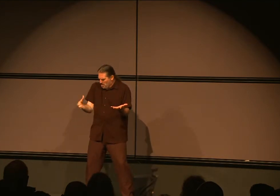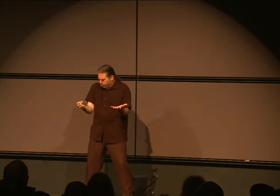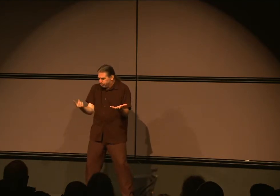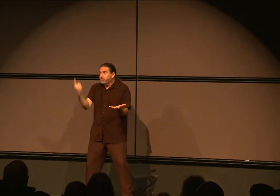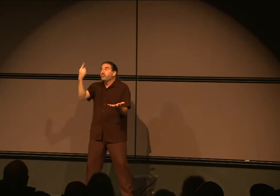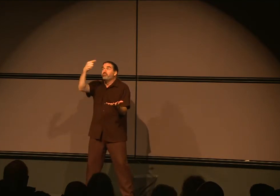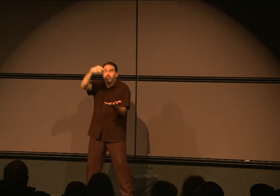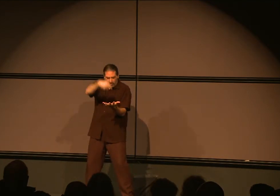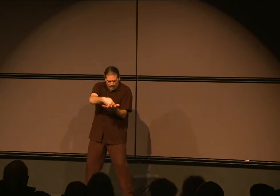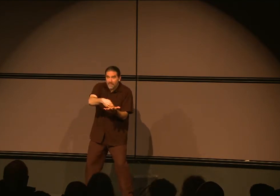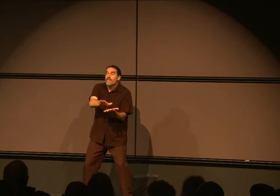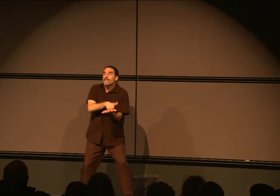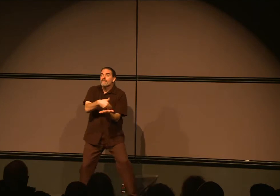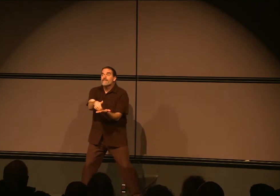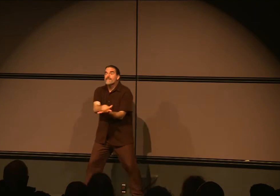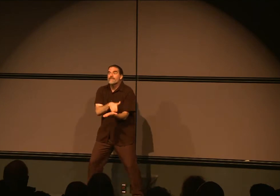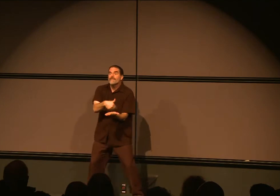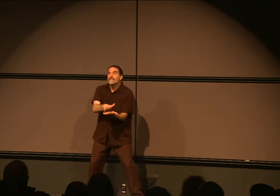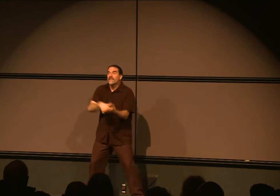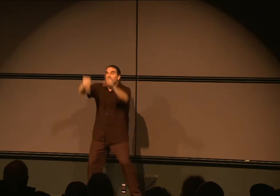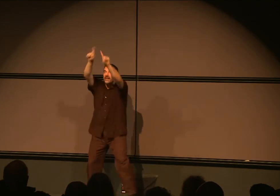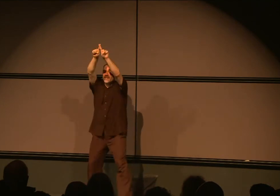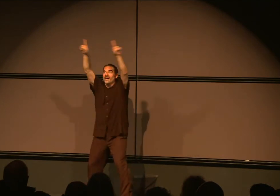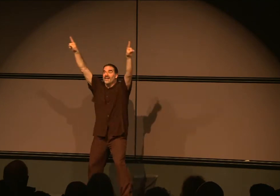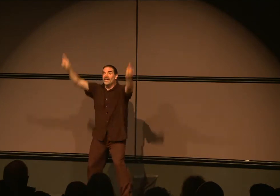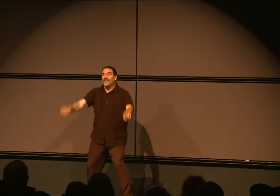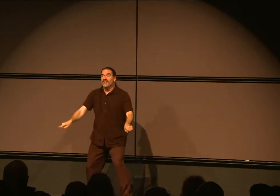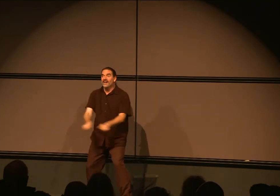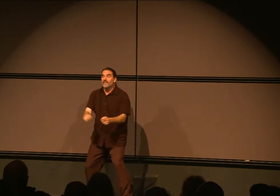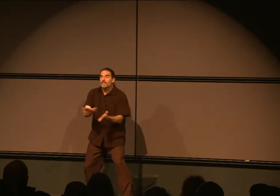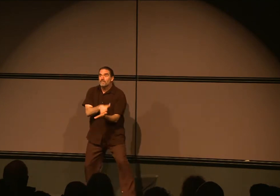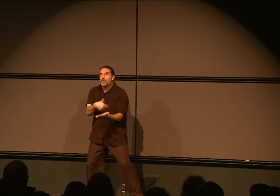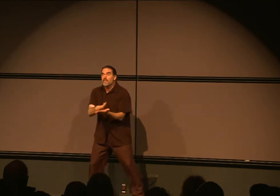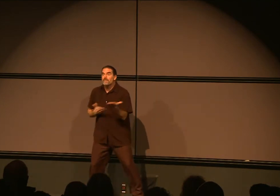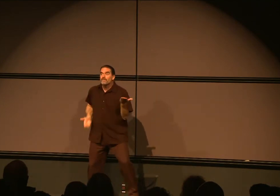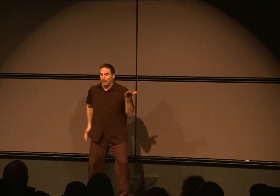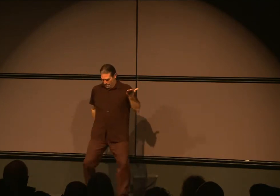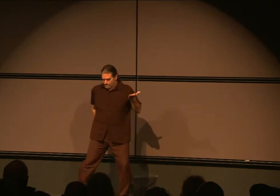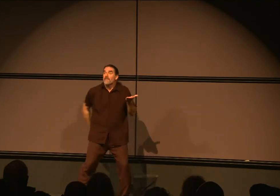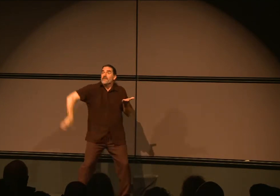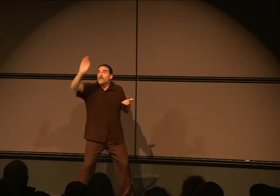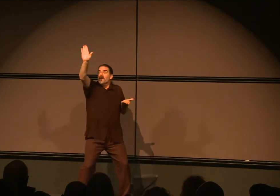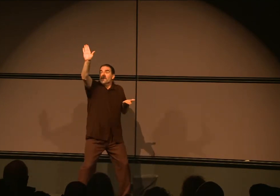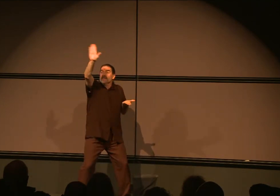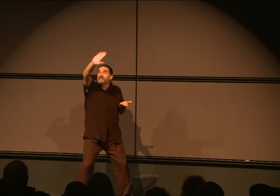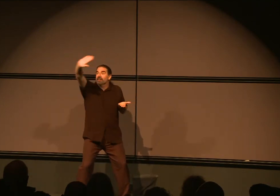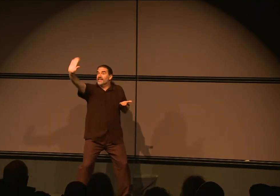his plate of paints, and the portrait. He paints a